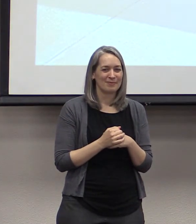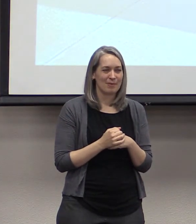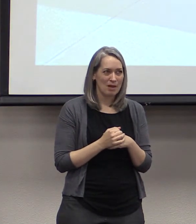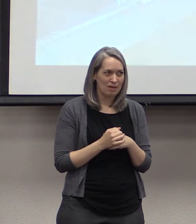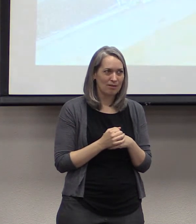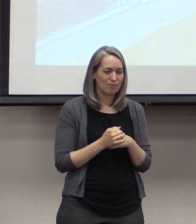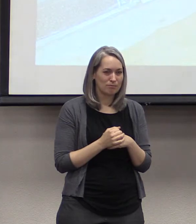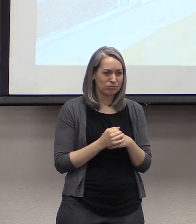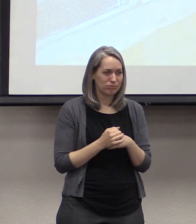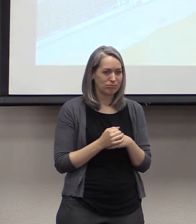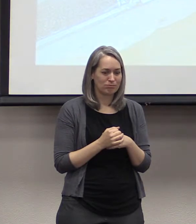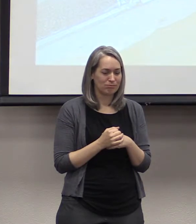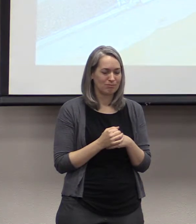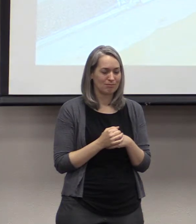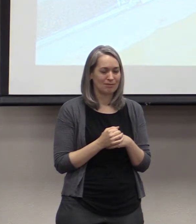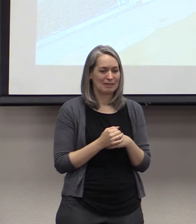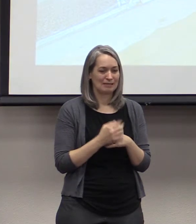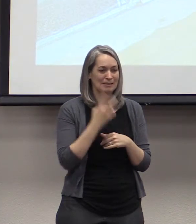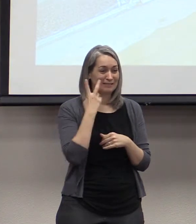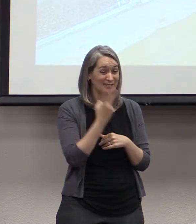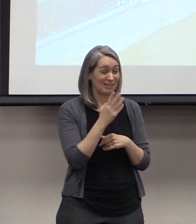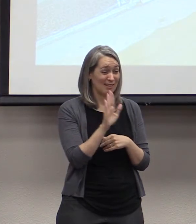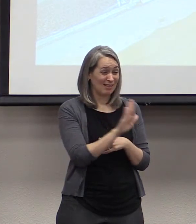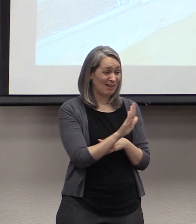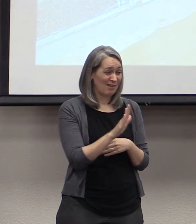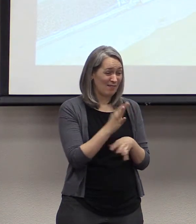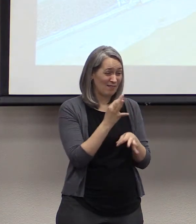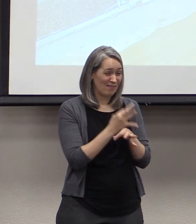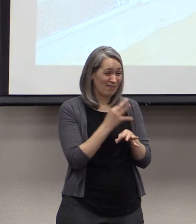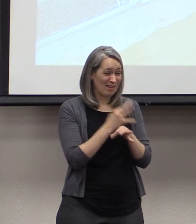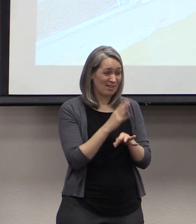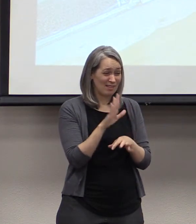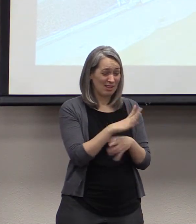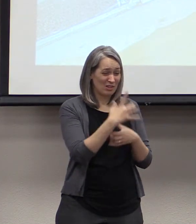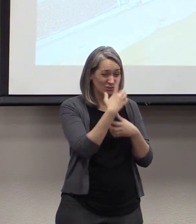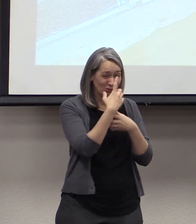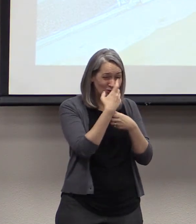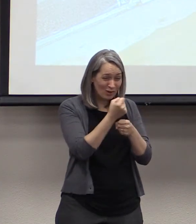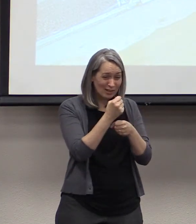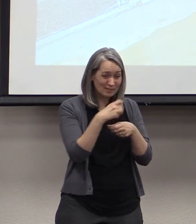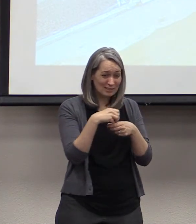Man, to see their faith, to see their trust in